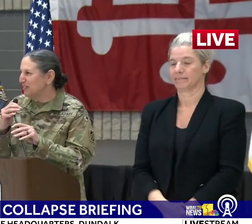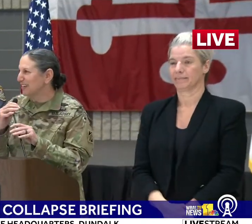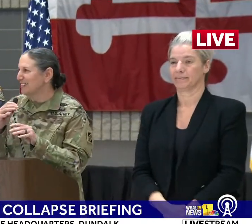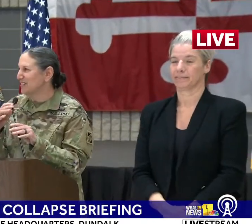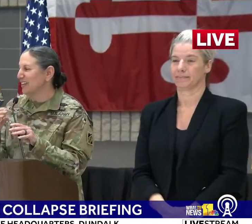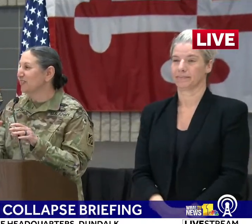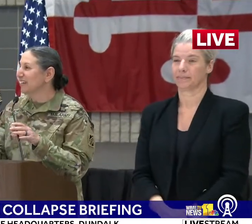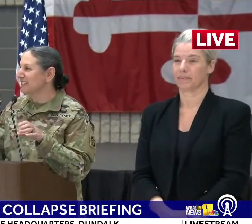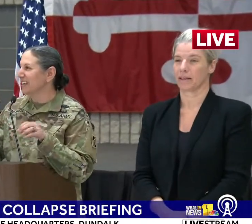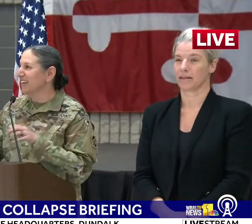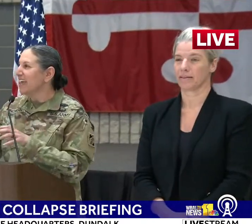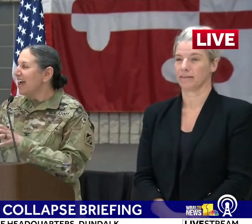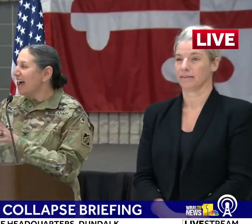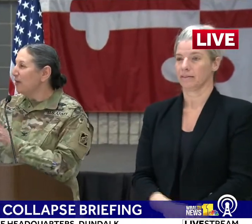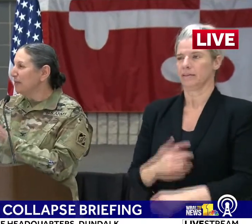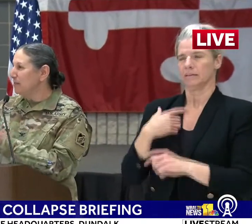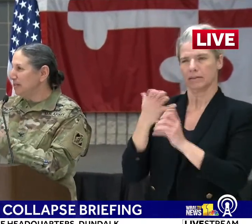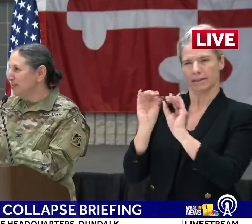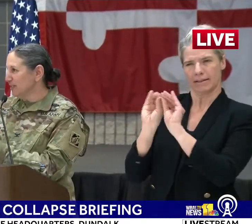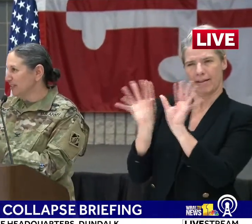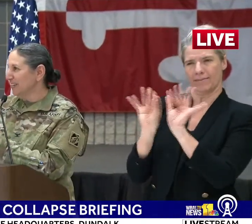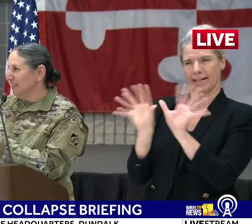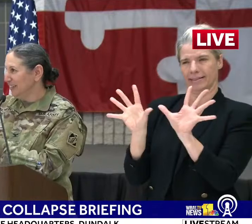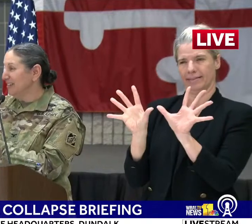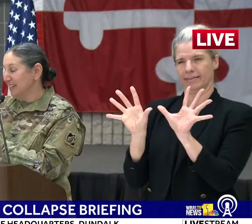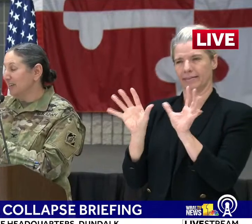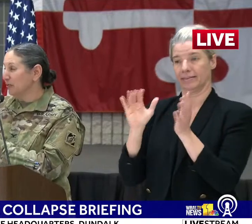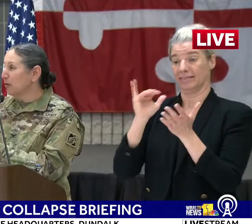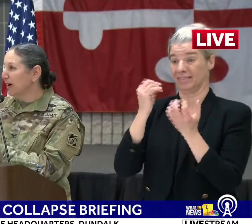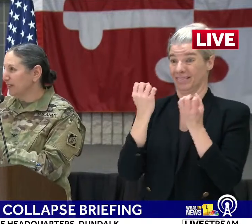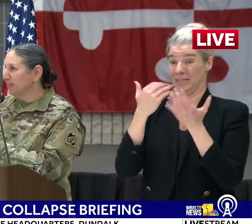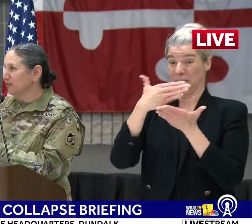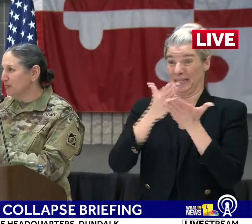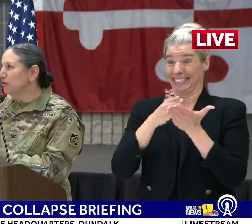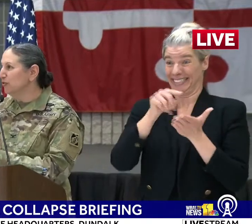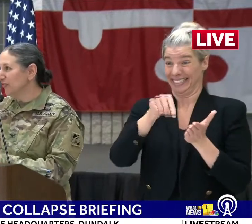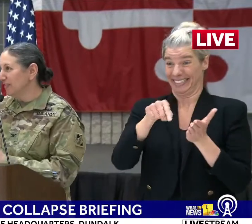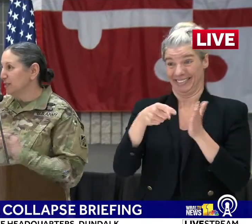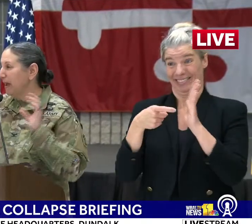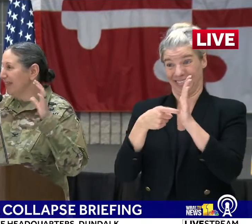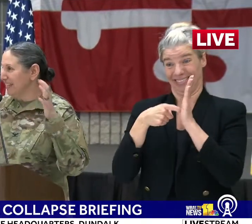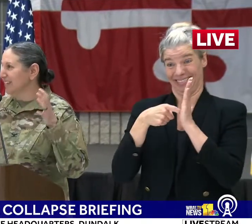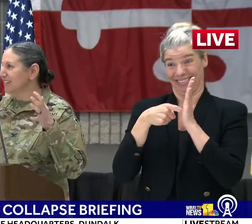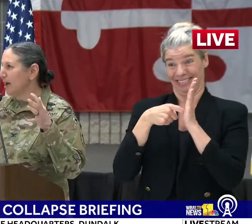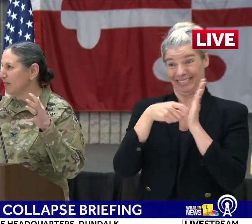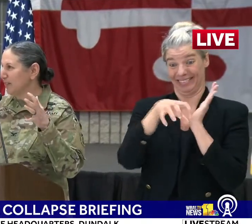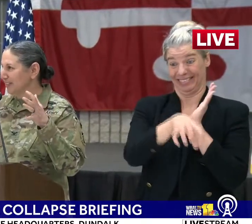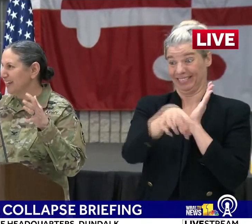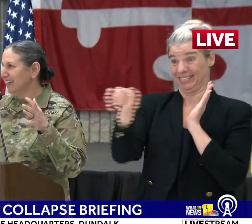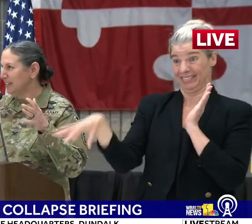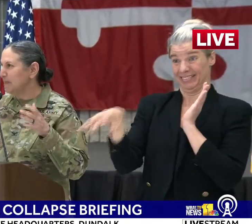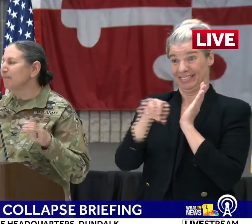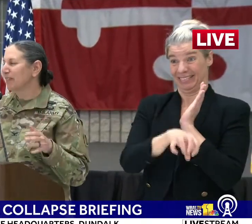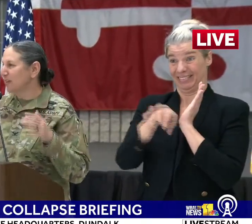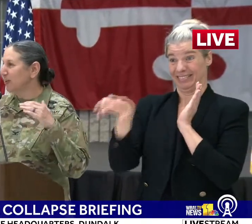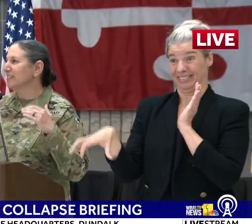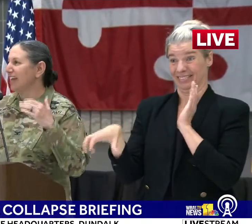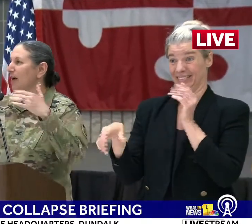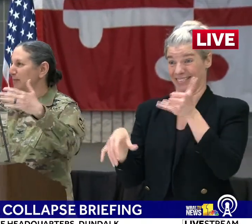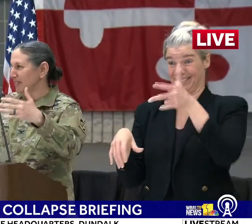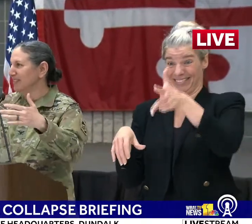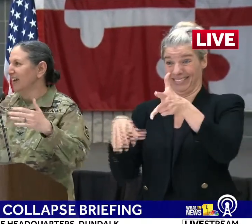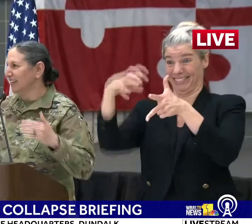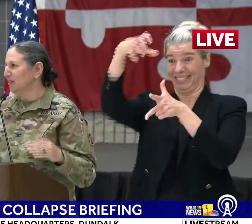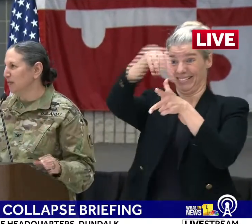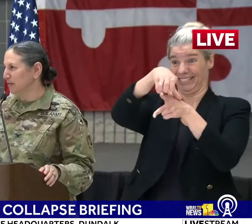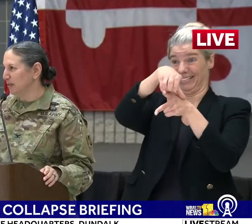Okay, so just to make sure I understand, you're asking how many pieces is it going to require to remove the span that's on top of the dolly, and